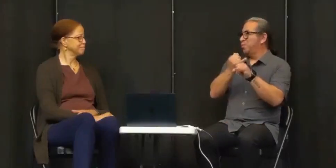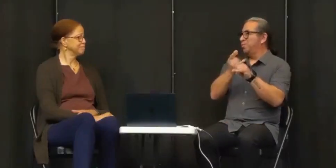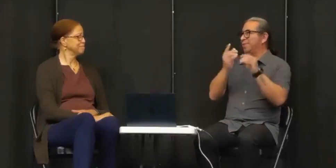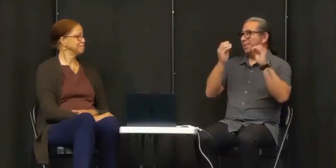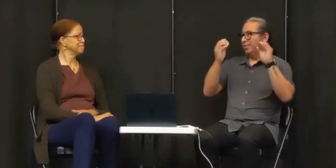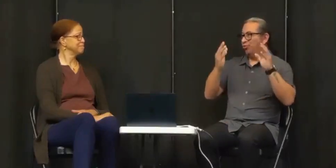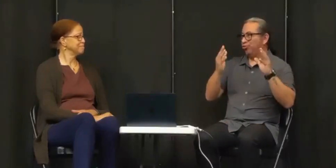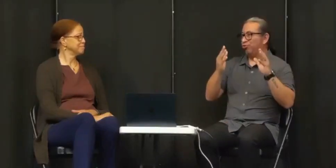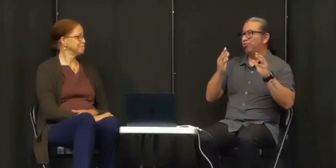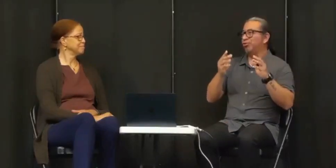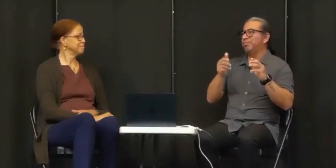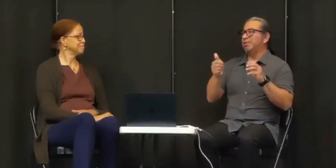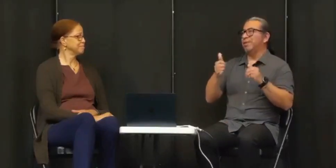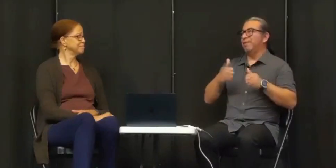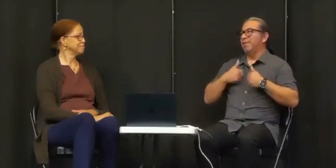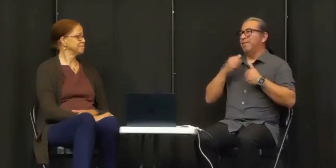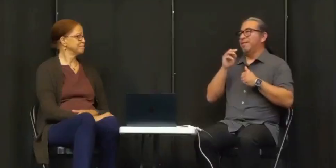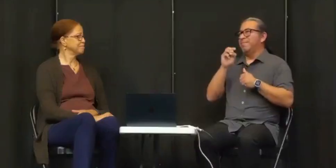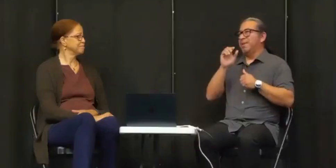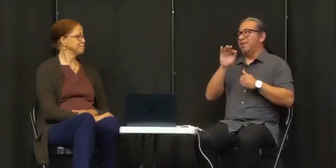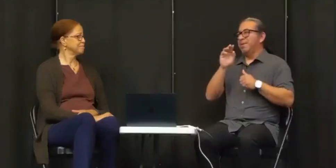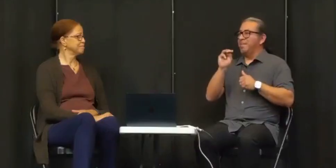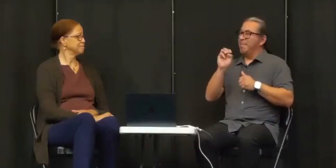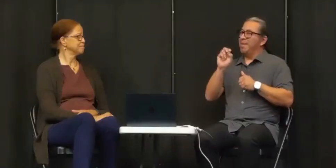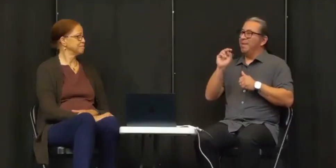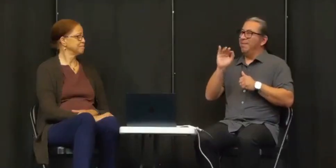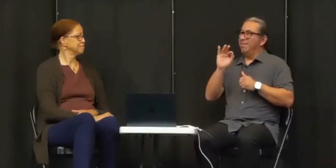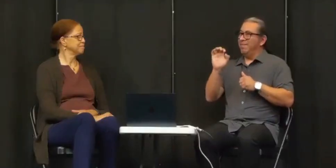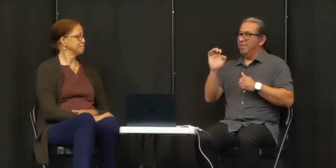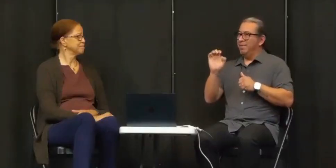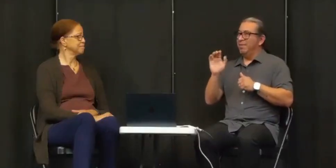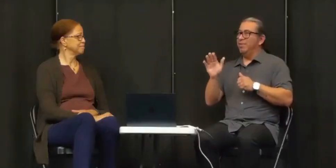from Riverside State School for the Deaf. She's a teacher there.